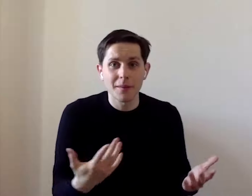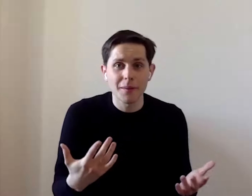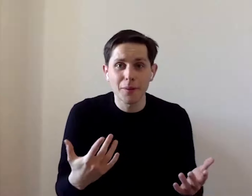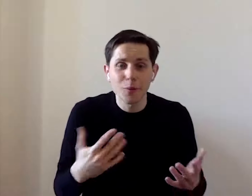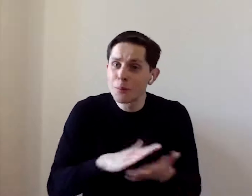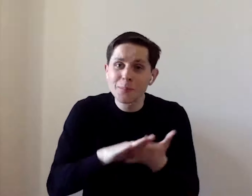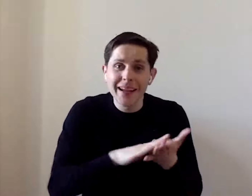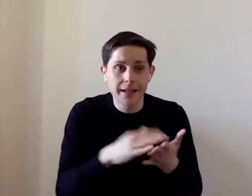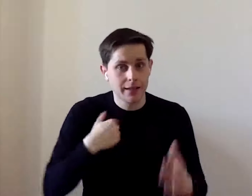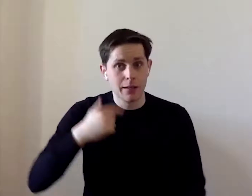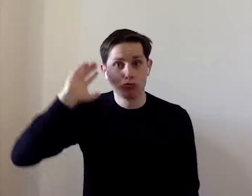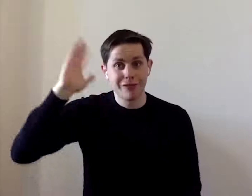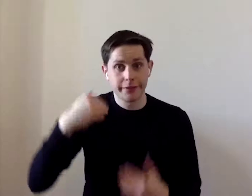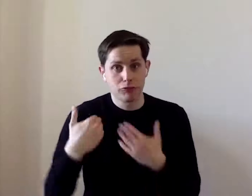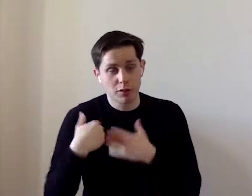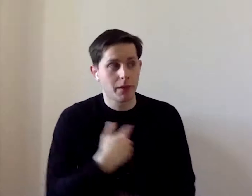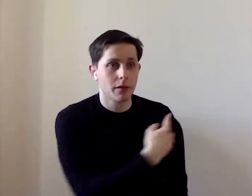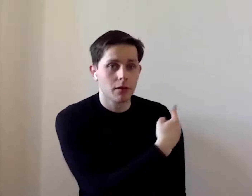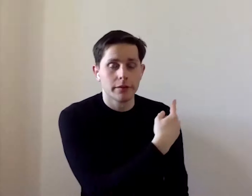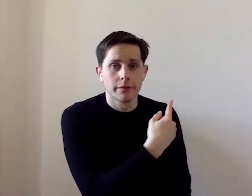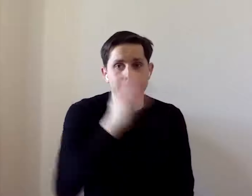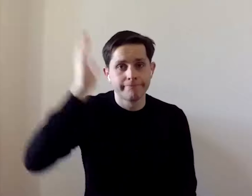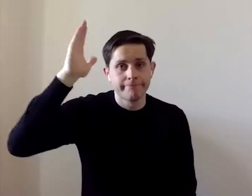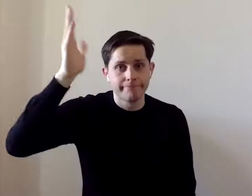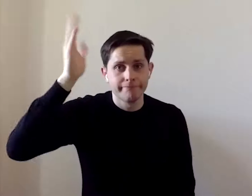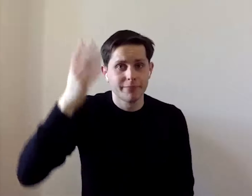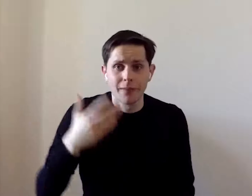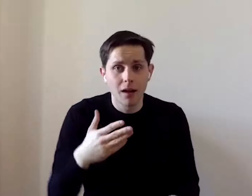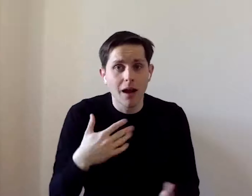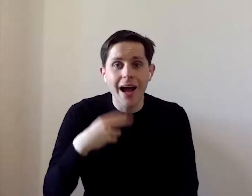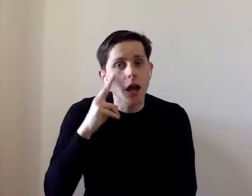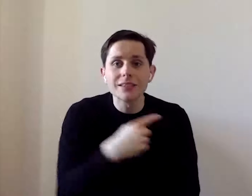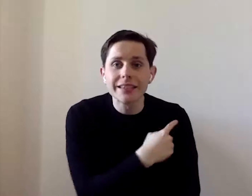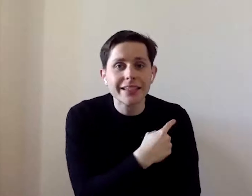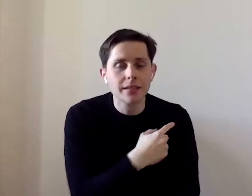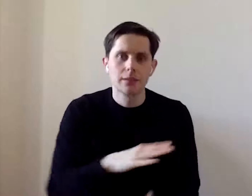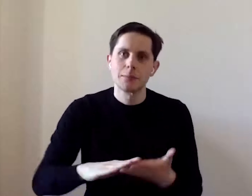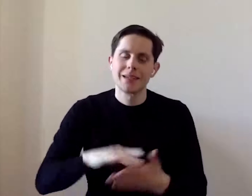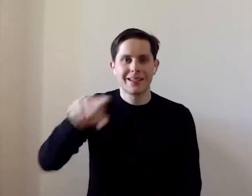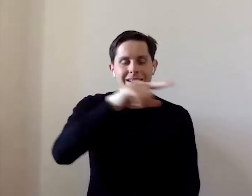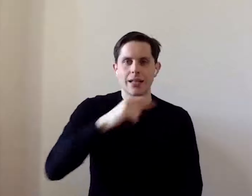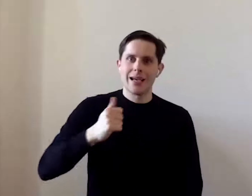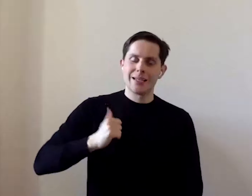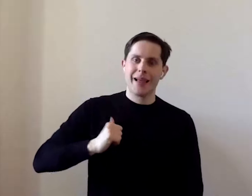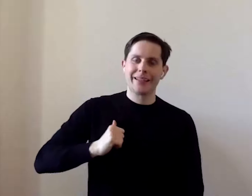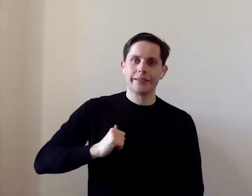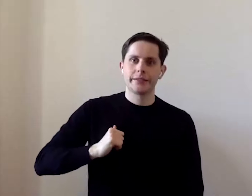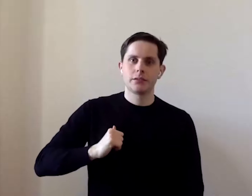stood right next to it. Like I can see it and I know where everything is because I've just pinned it up, but I can't see the details. I can't read any of